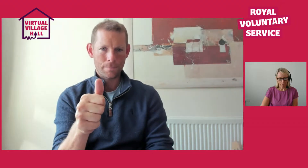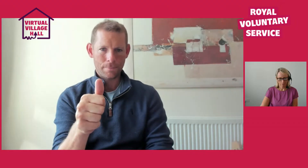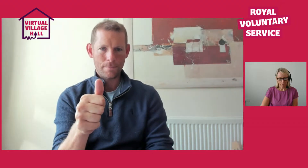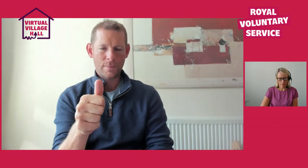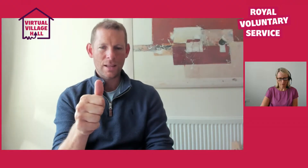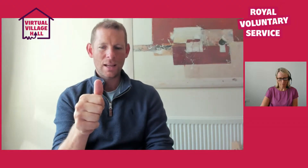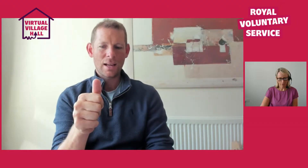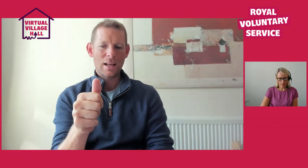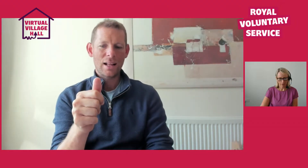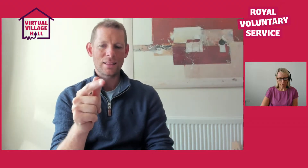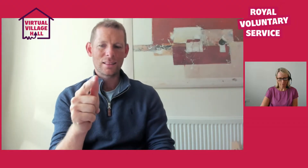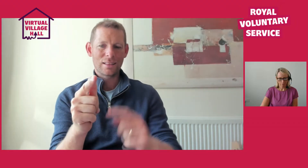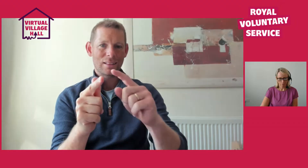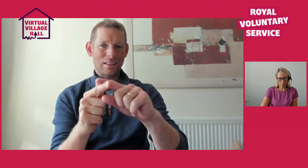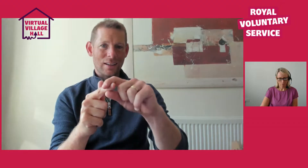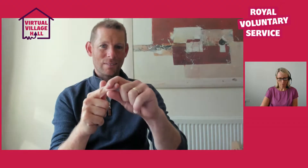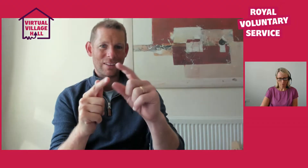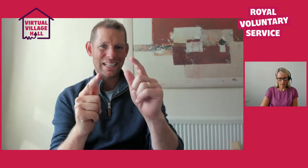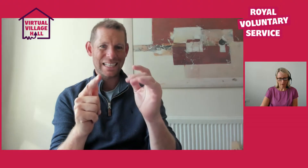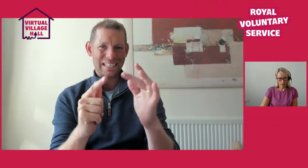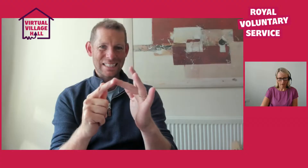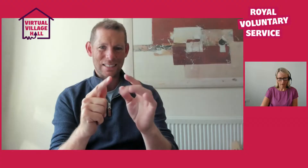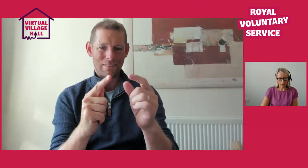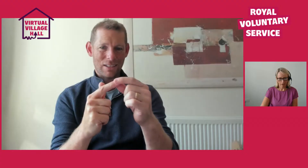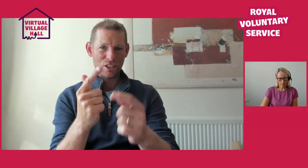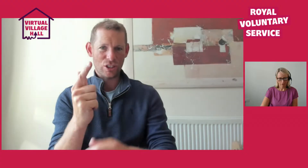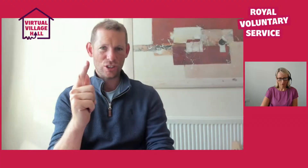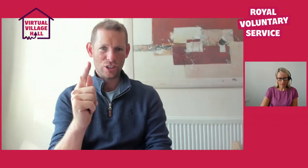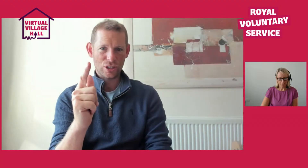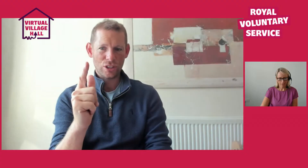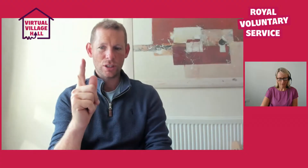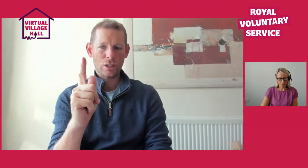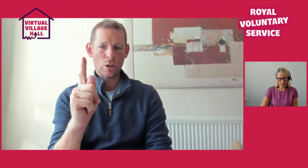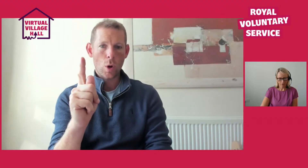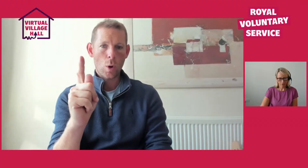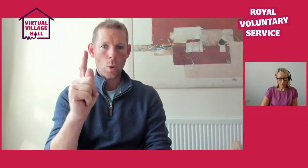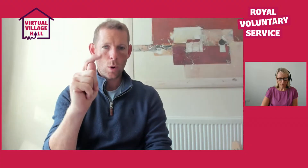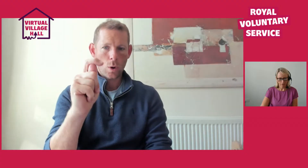Then thumbs up here and then your